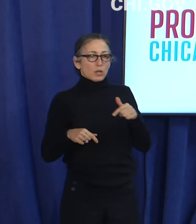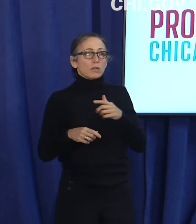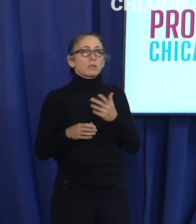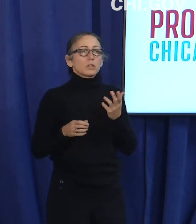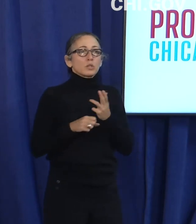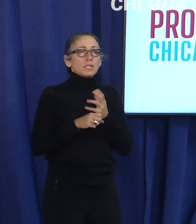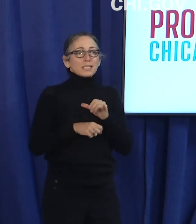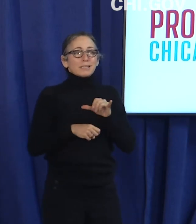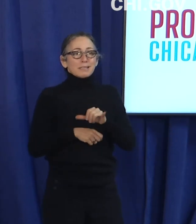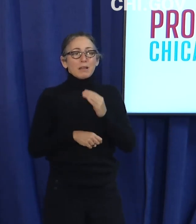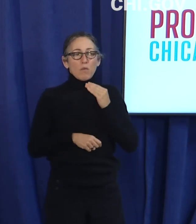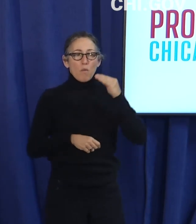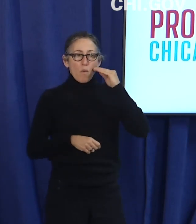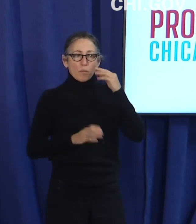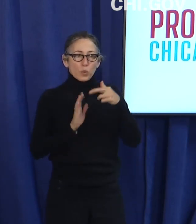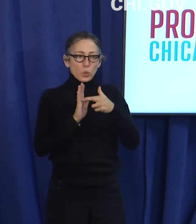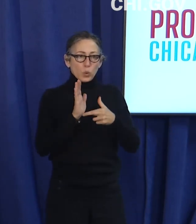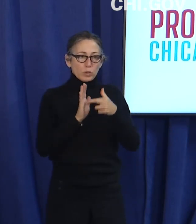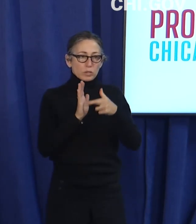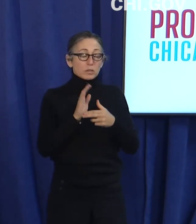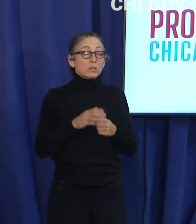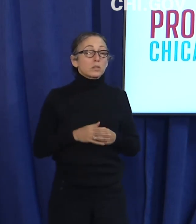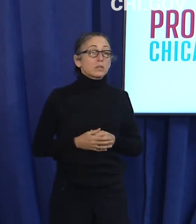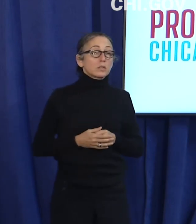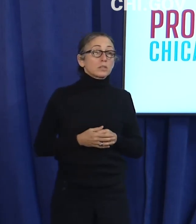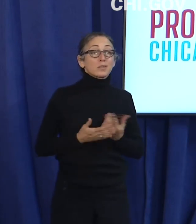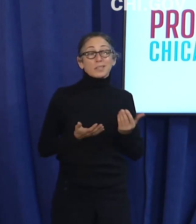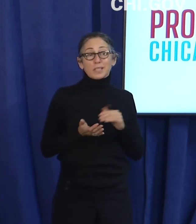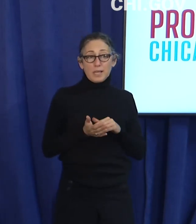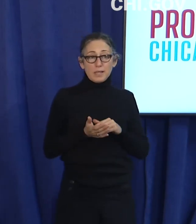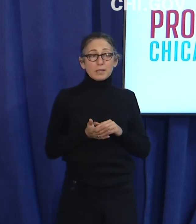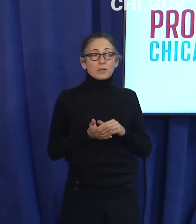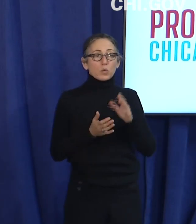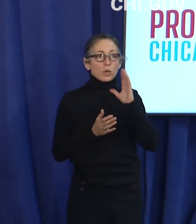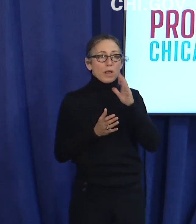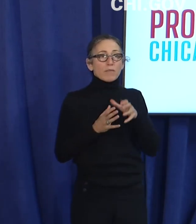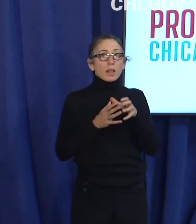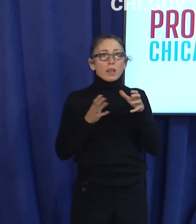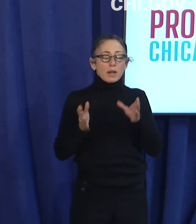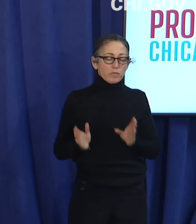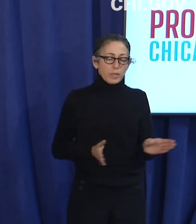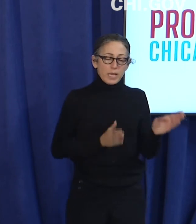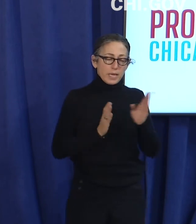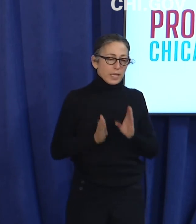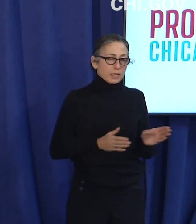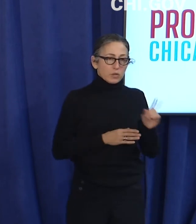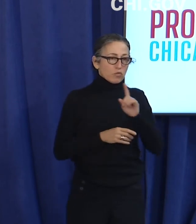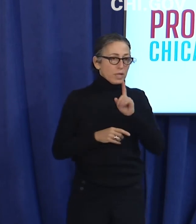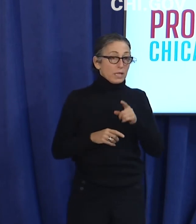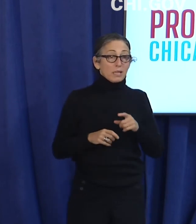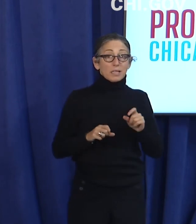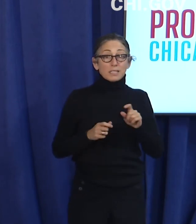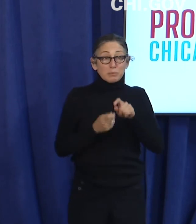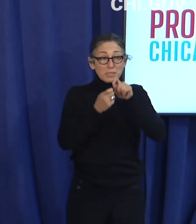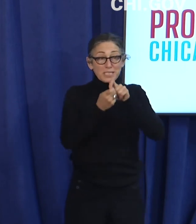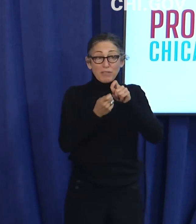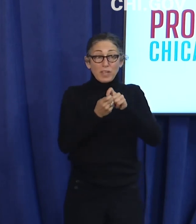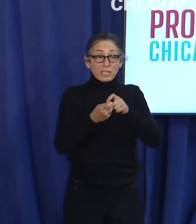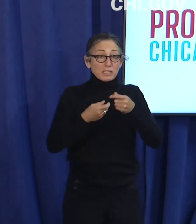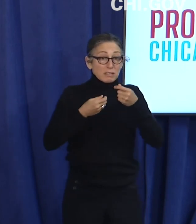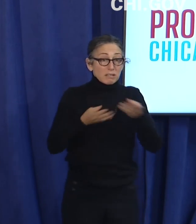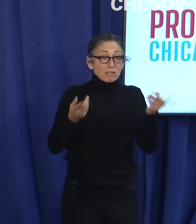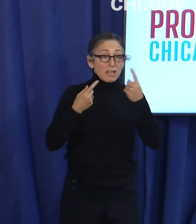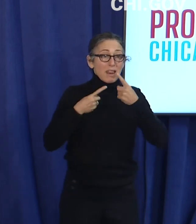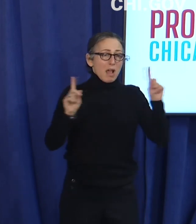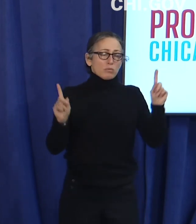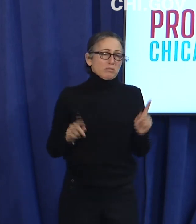cetera. And what we are anticipating, again, there's going to be a lot of planning on this, so it's premature to be able to talk specifically. But what